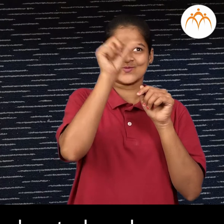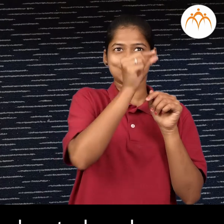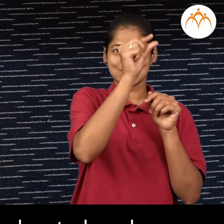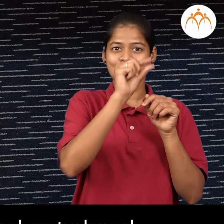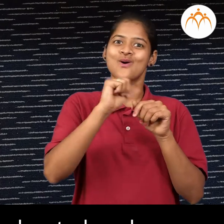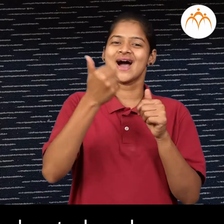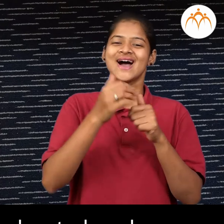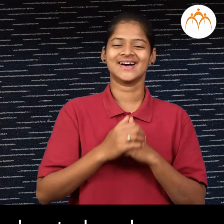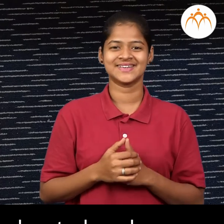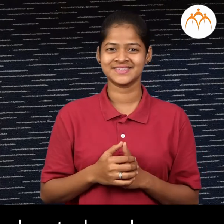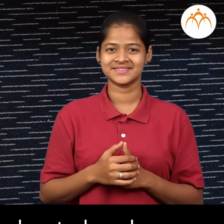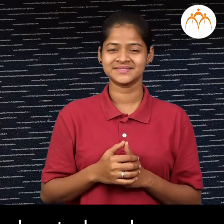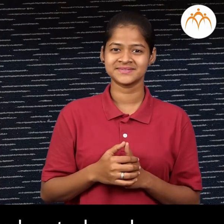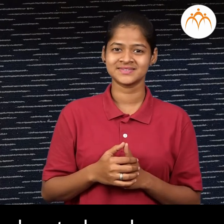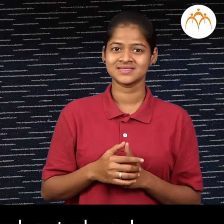ahead.